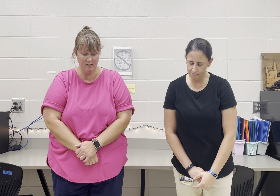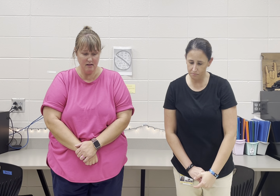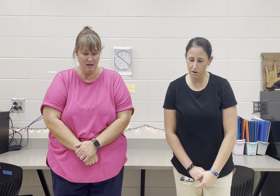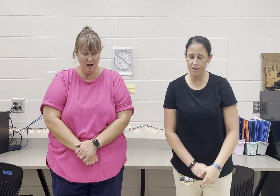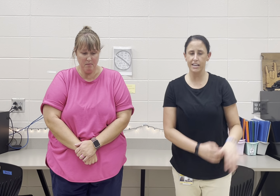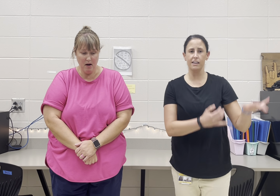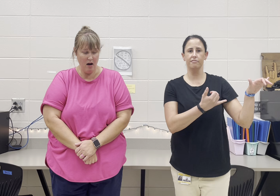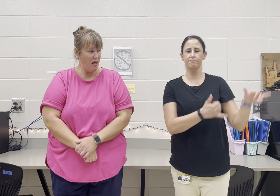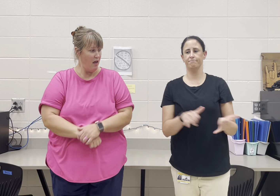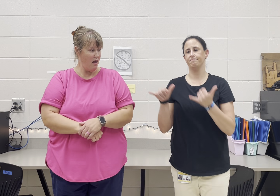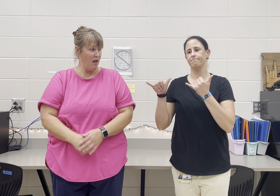Party.